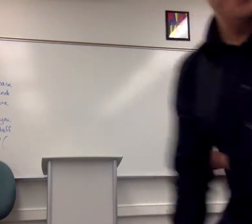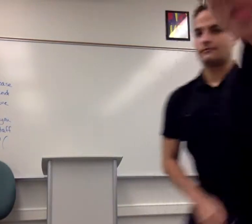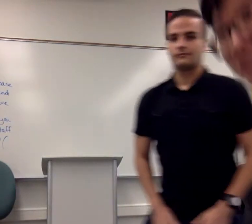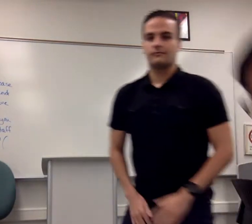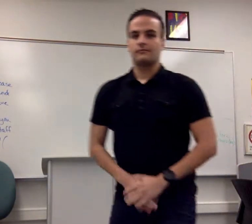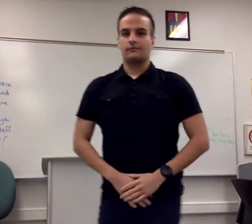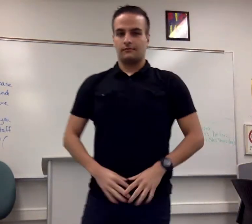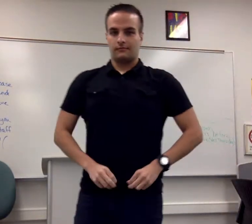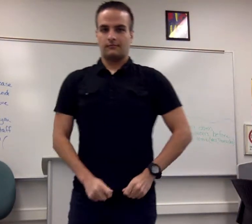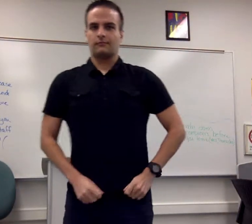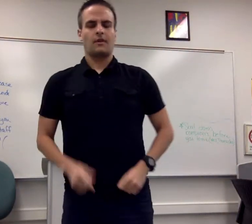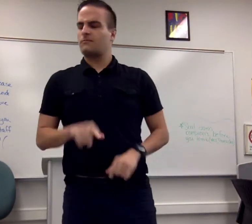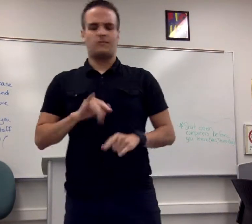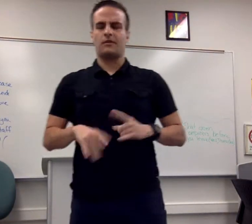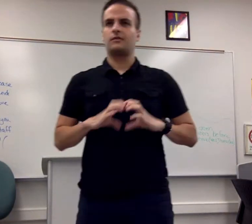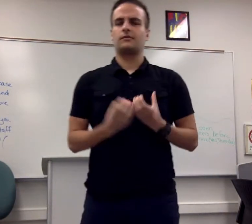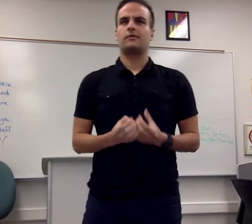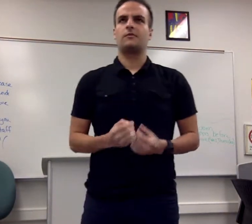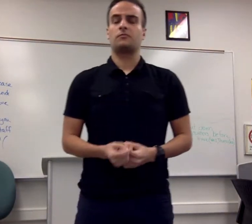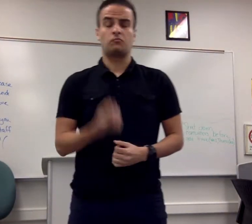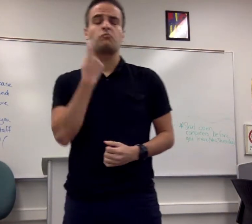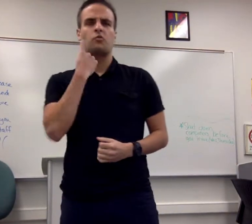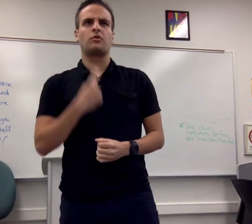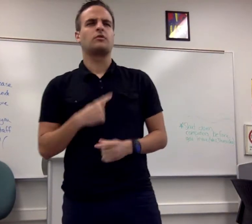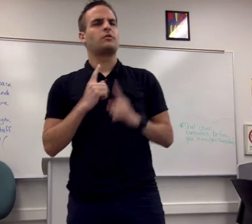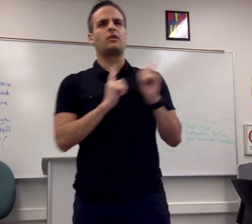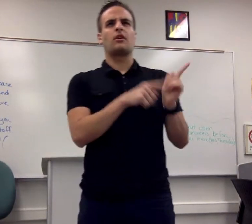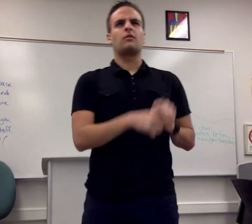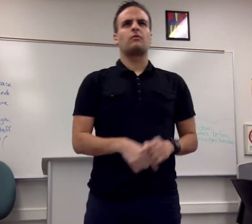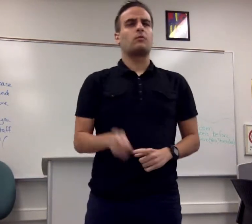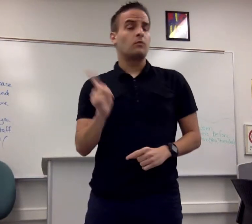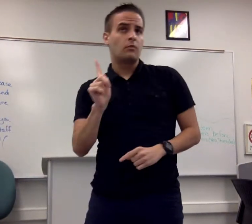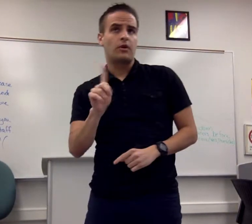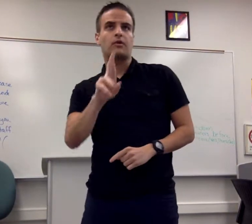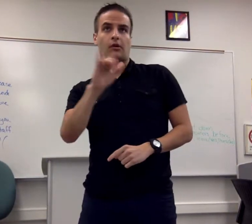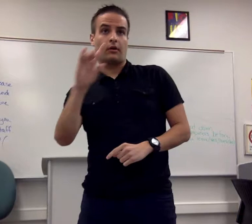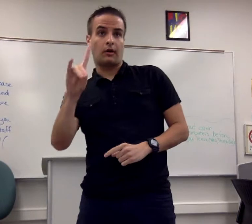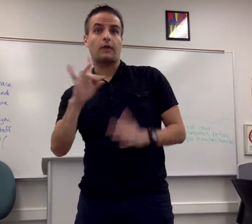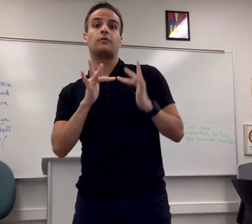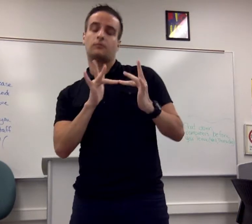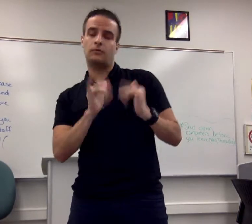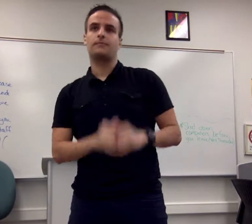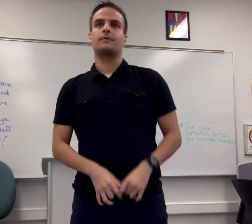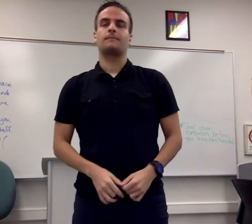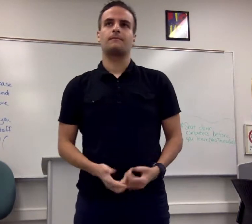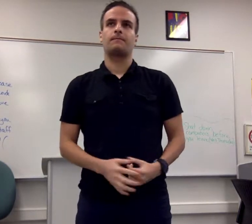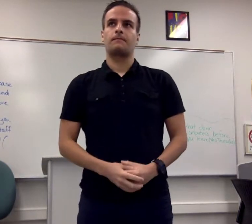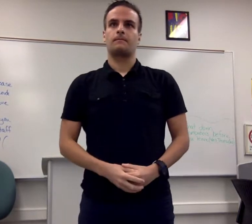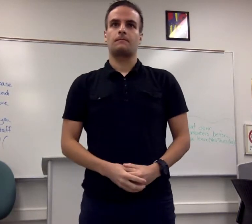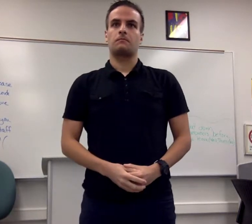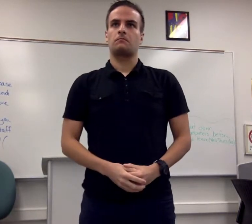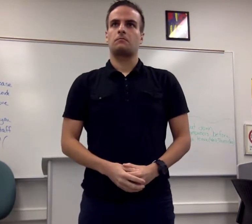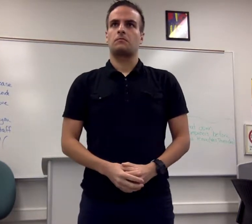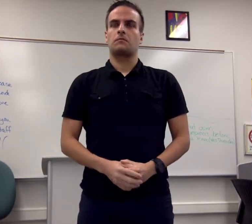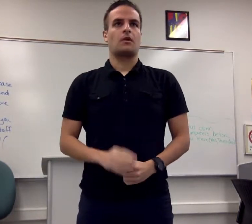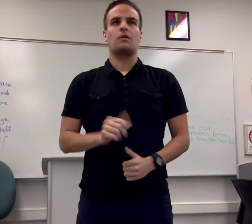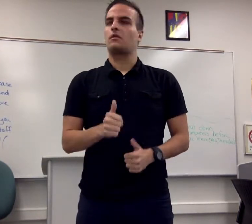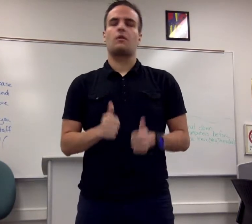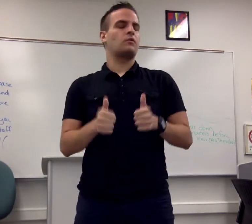class. Recently, I went at the RID website, and you know, they keep updating and changing things around.